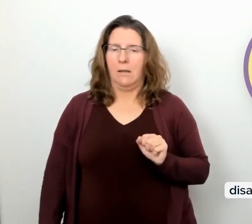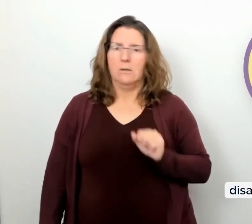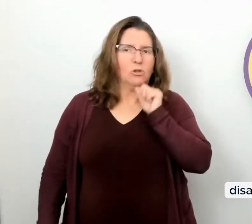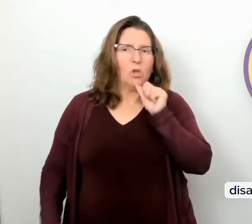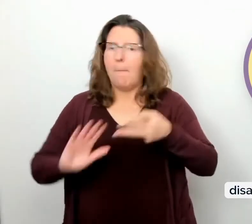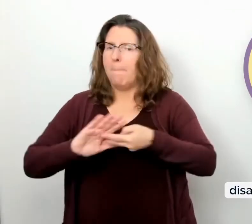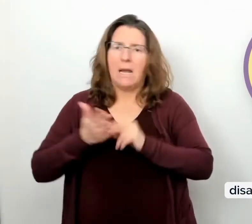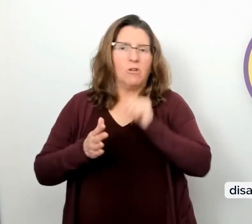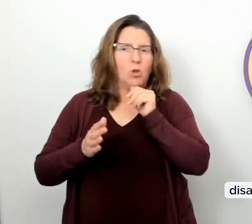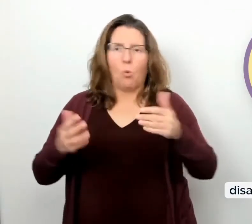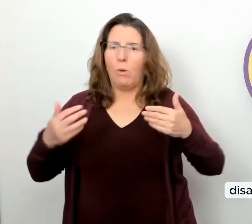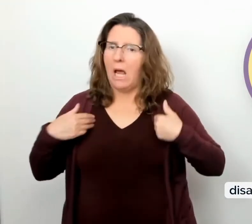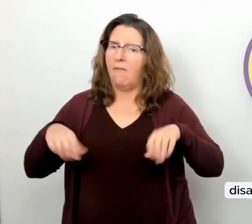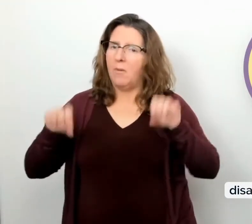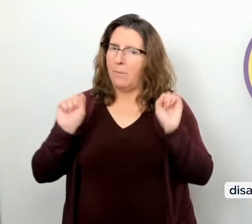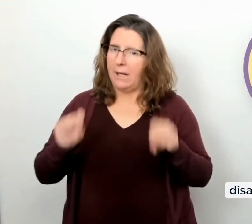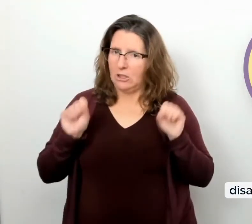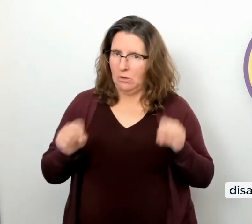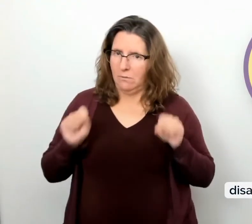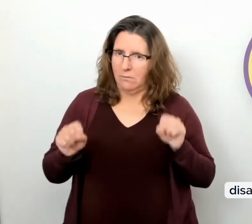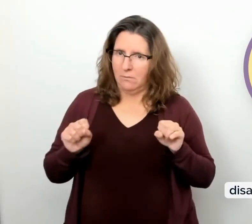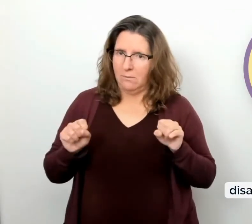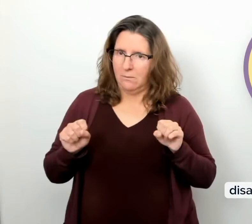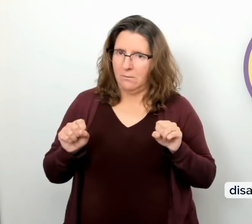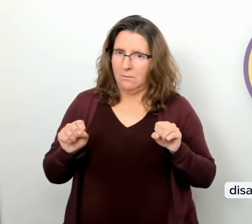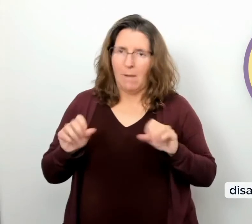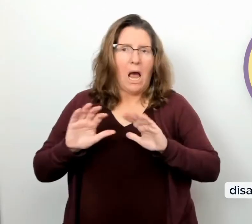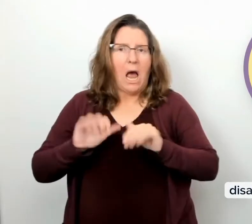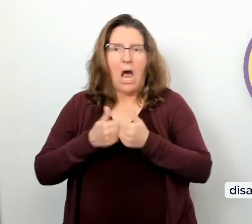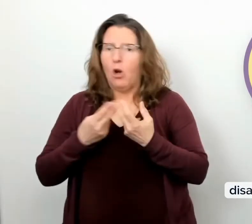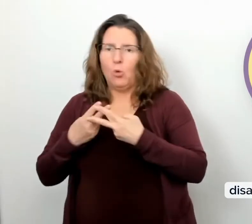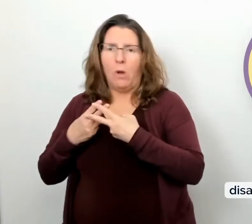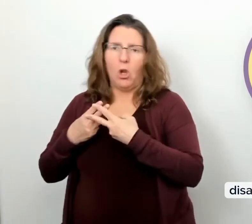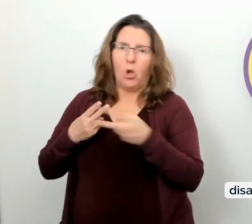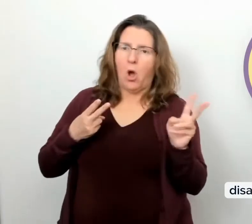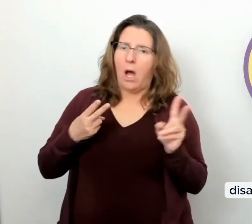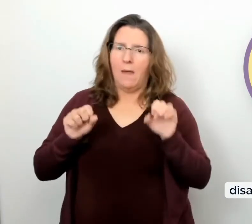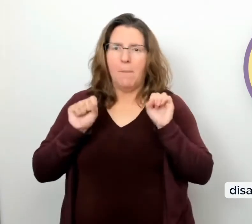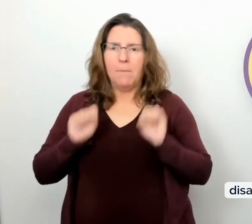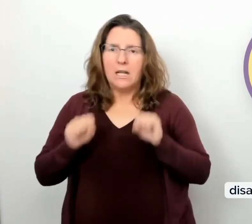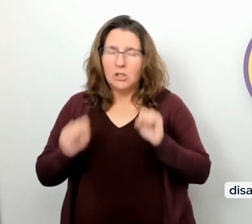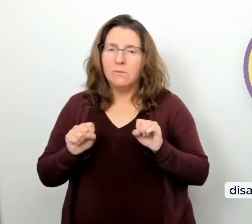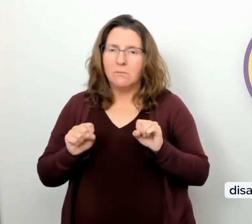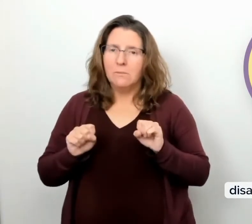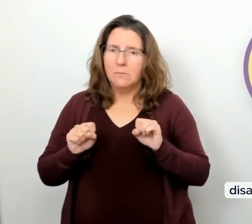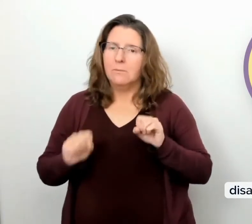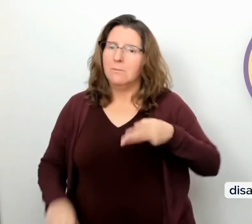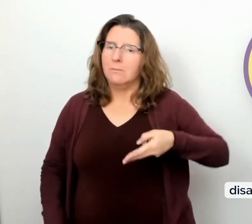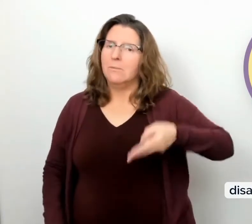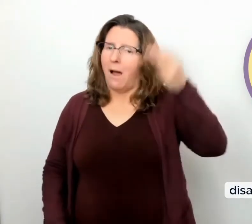The severity of one's disability does not determine the level of potential. High expectations can help